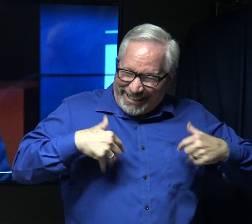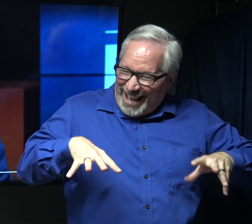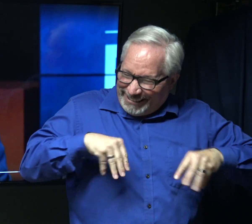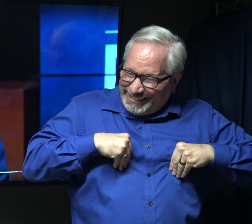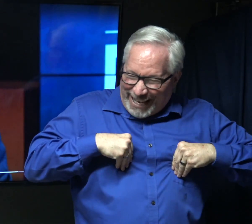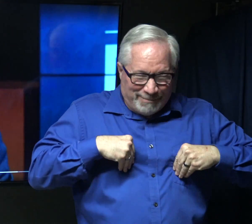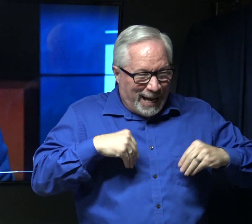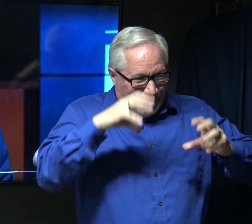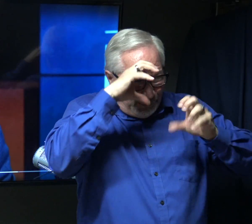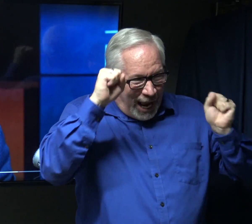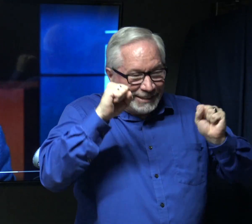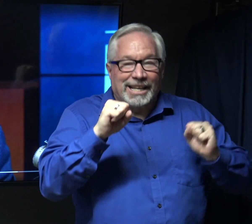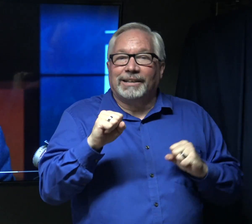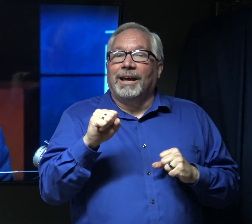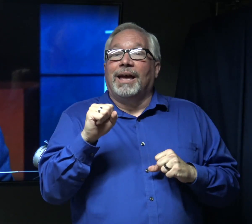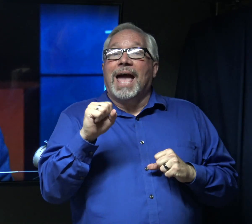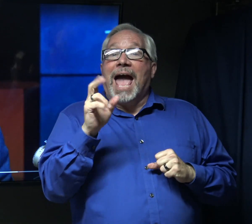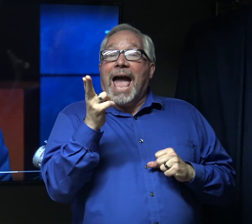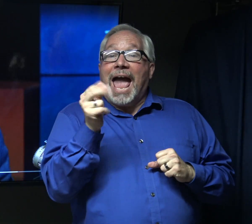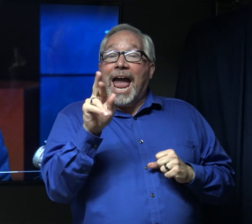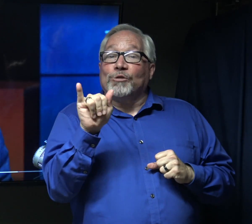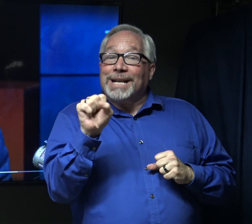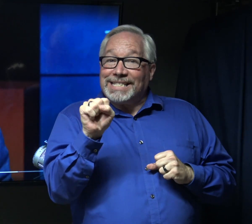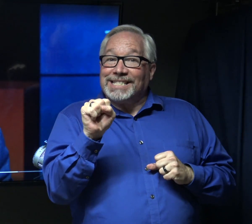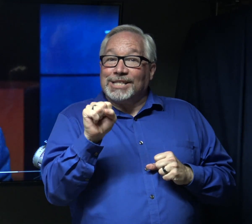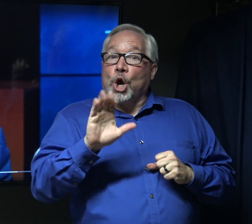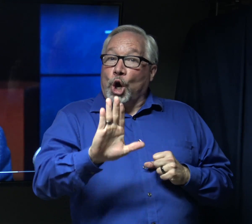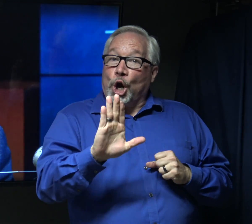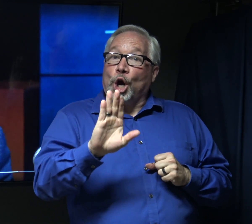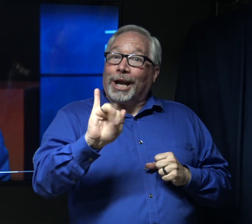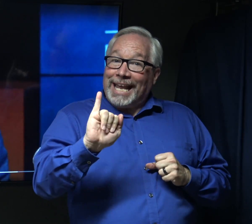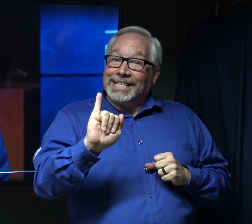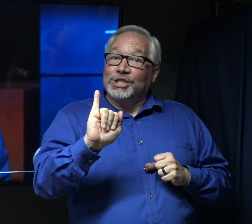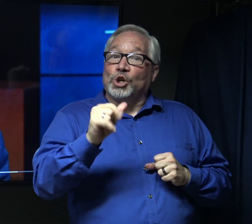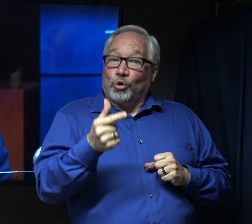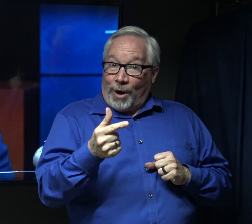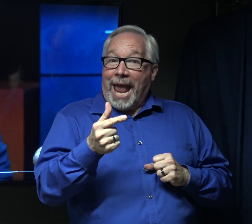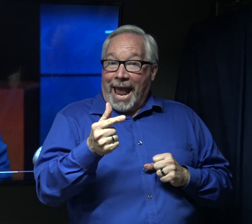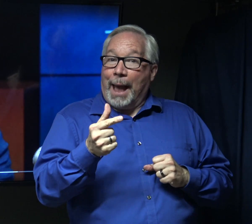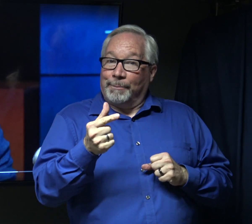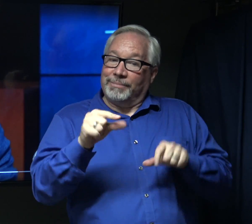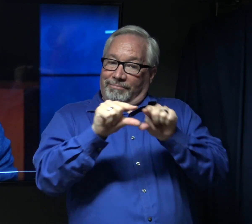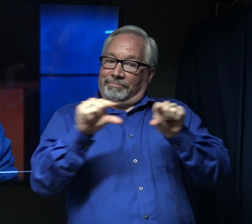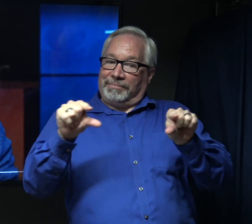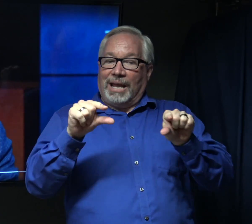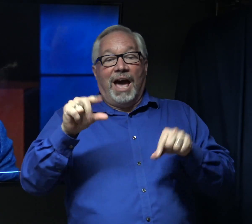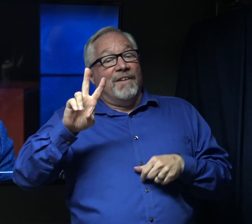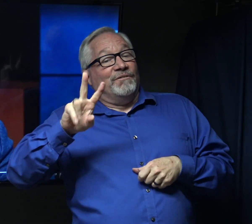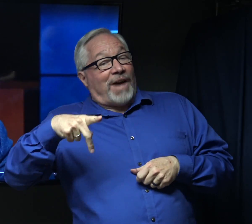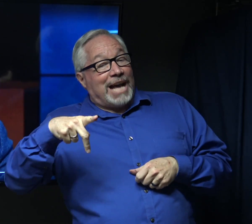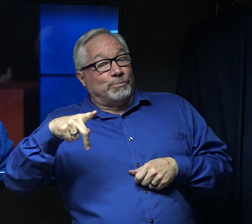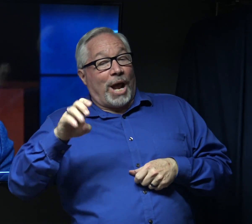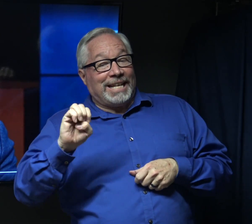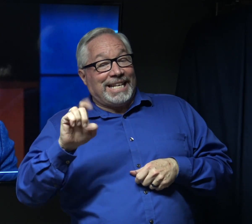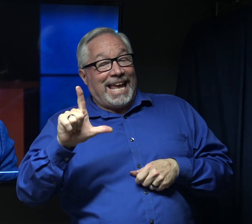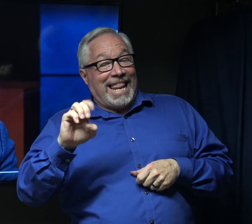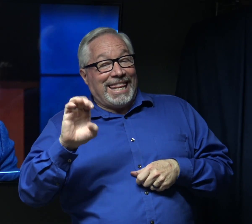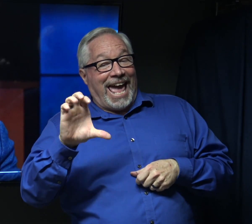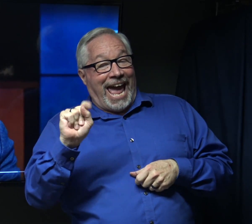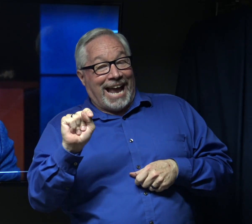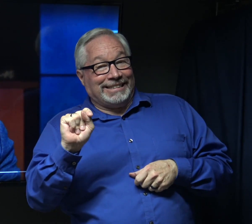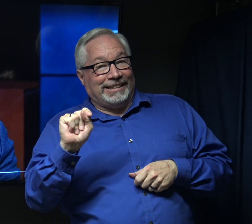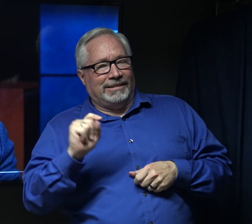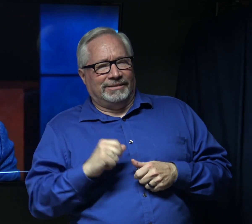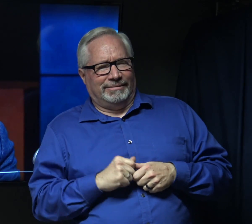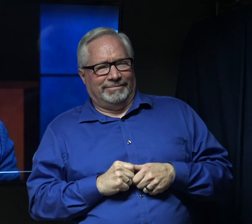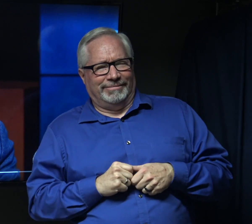media. Kamala Harris has already changed her handle on Instagram and said that she is the vice president-elect. But it's important